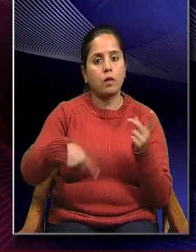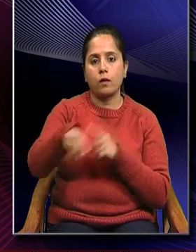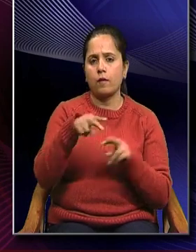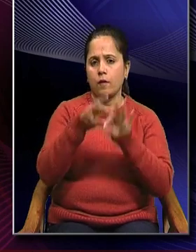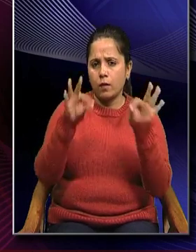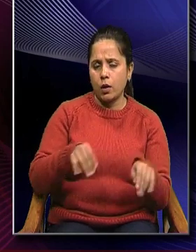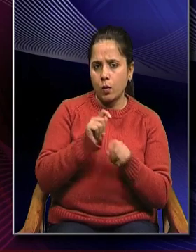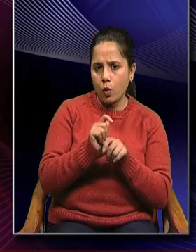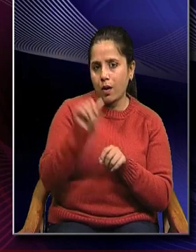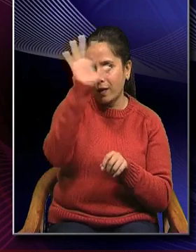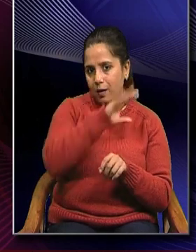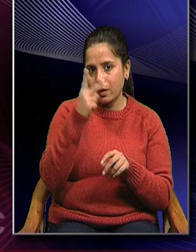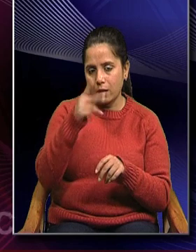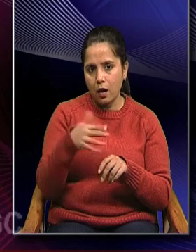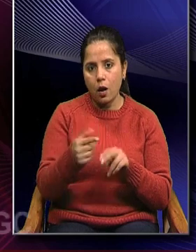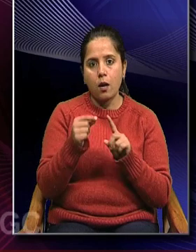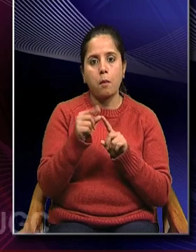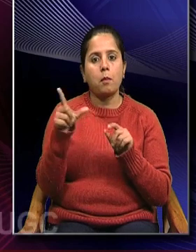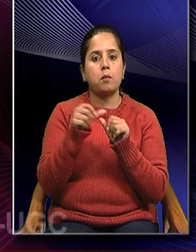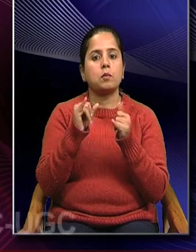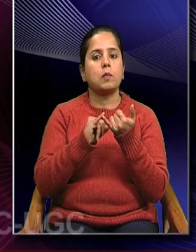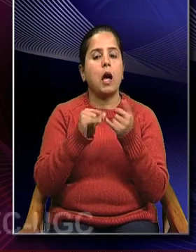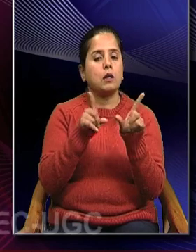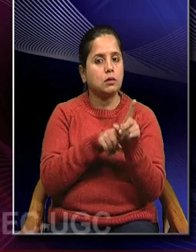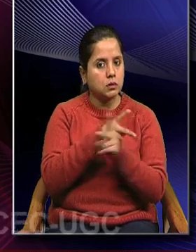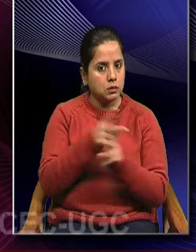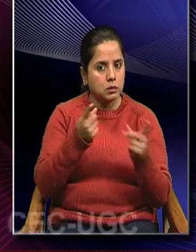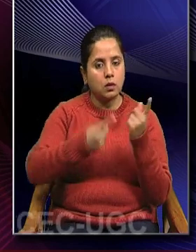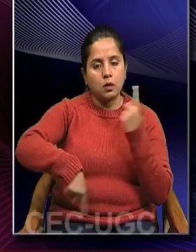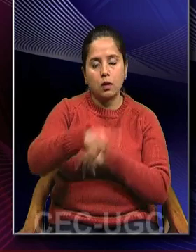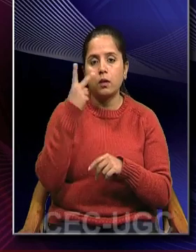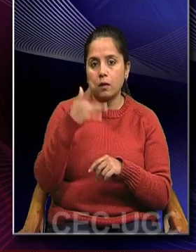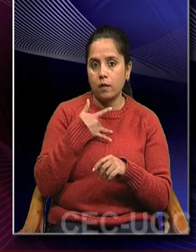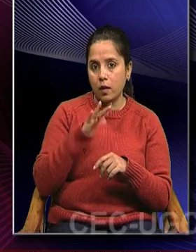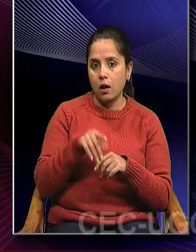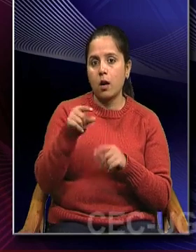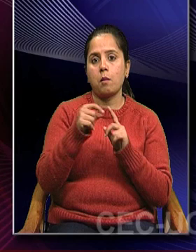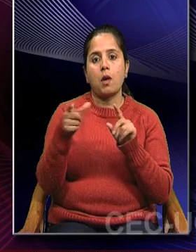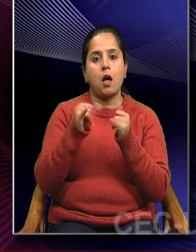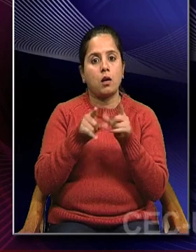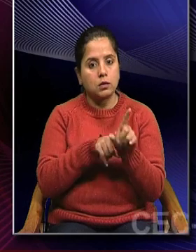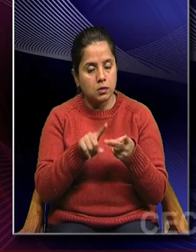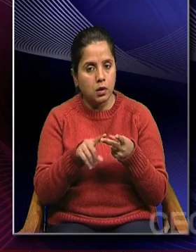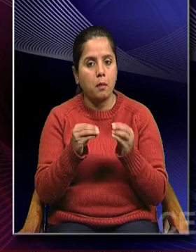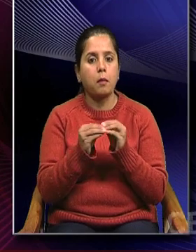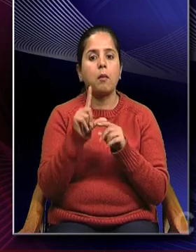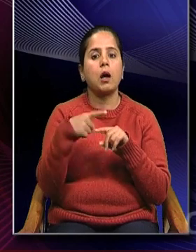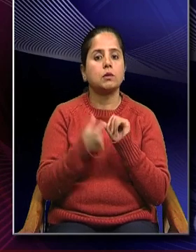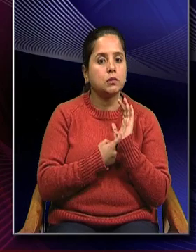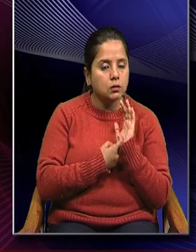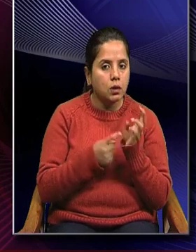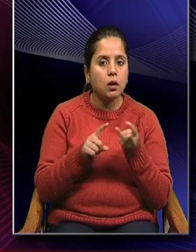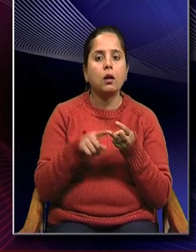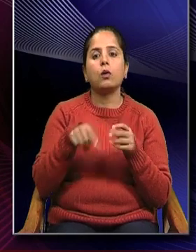framework of India, how Battle of Plassey, where we find the Battle of Plassey, Battle of Buxar,